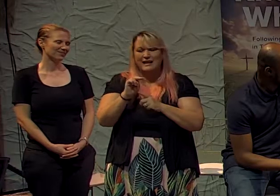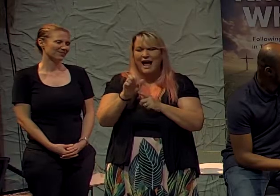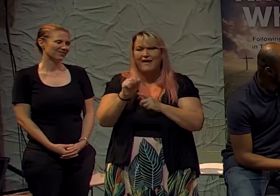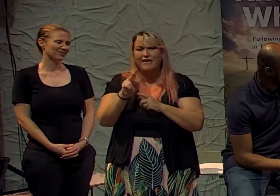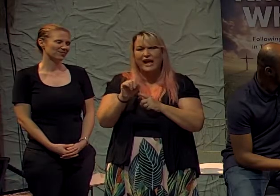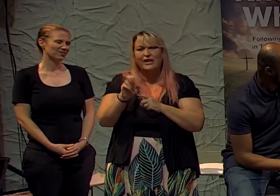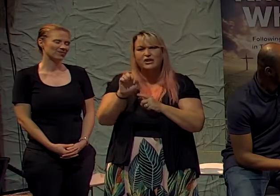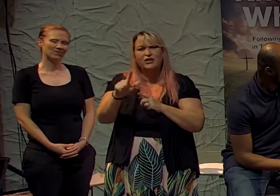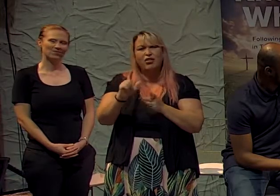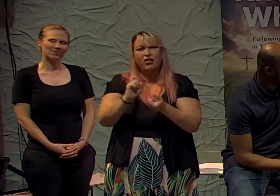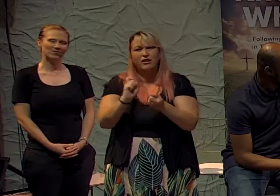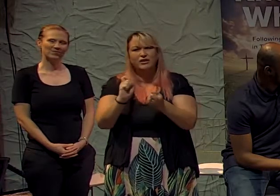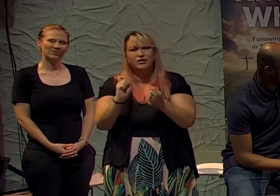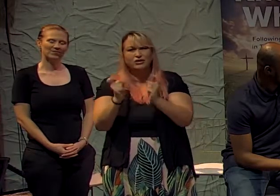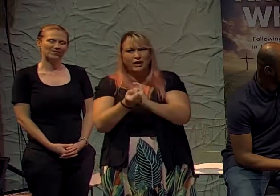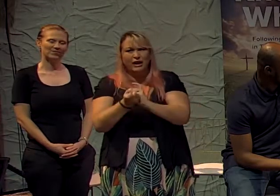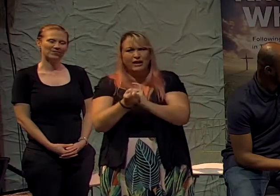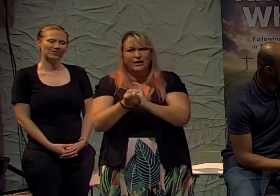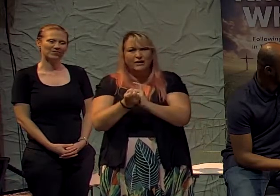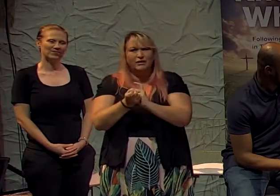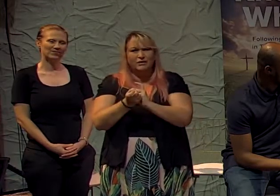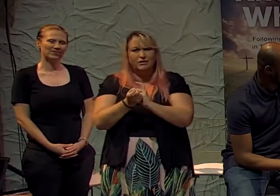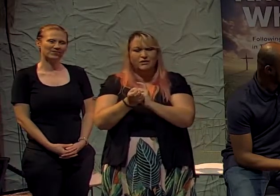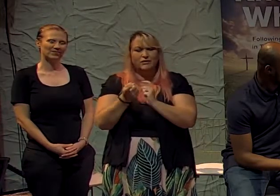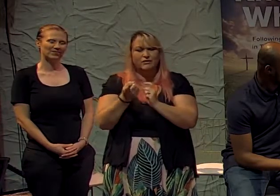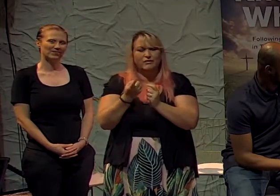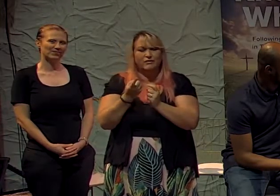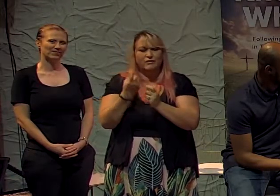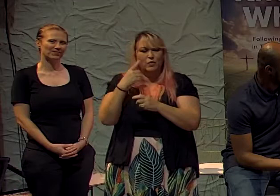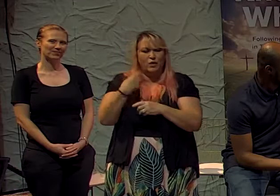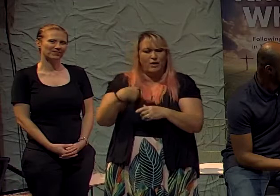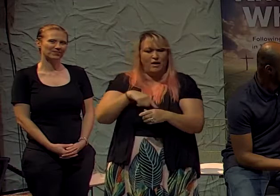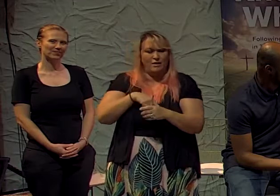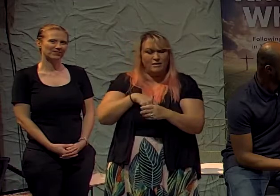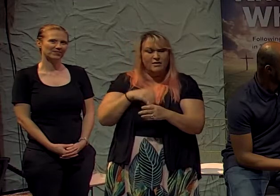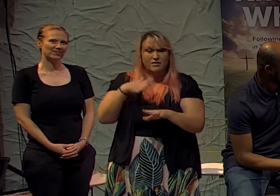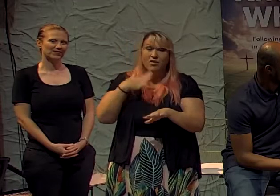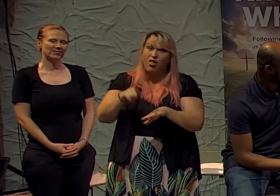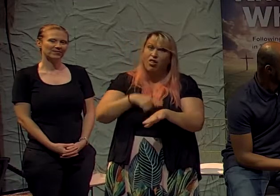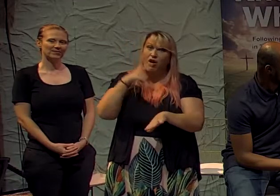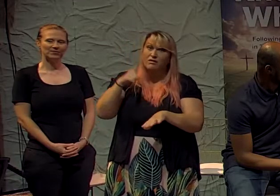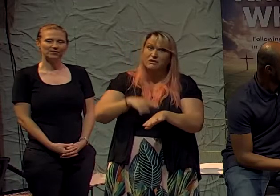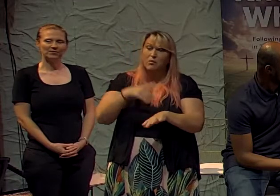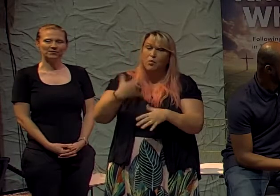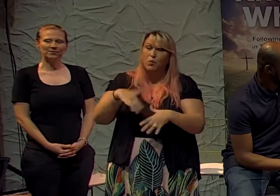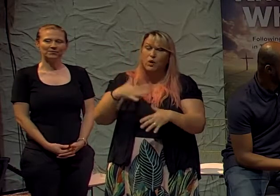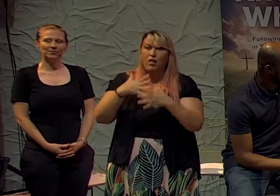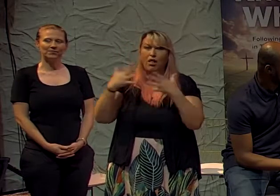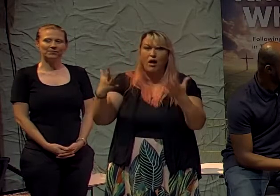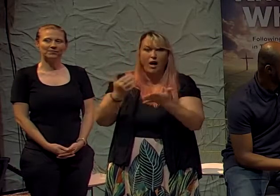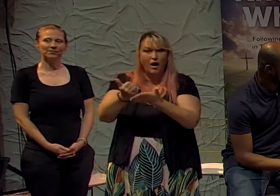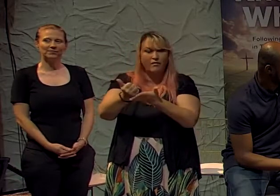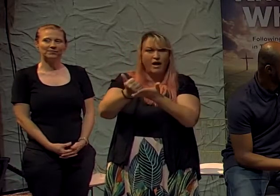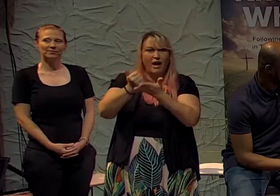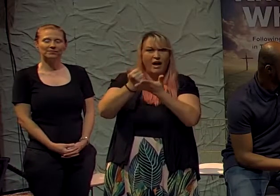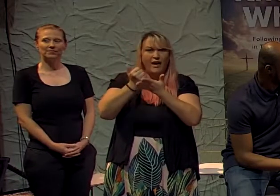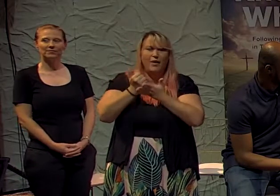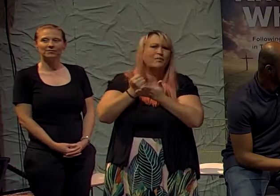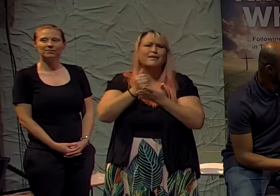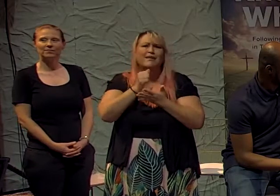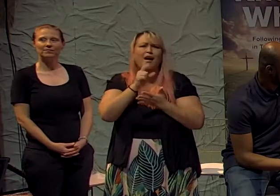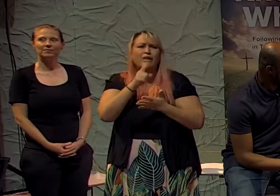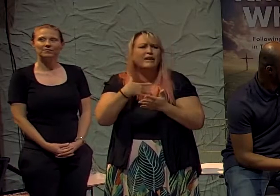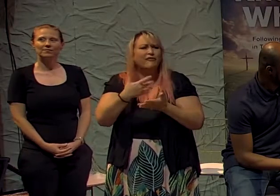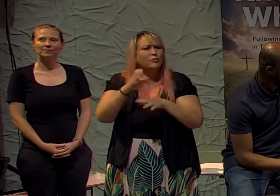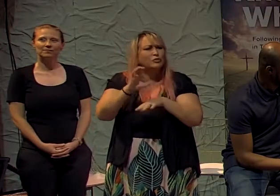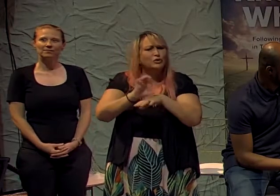change that started us. So it really took quite a while and a lot of help. Honestly, not so much from church because we